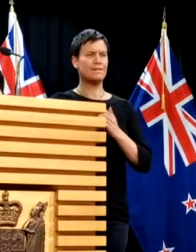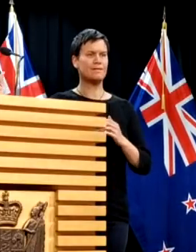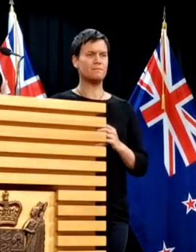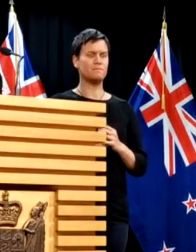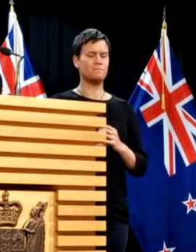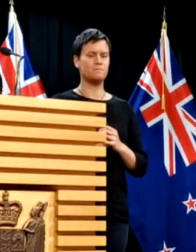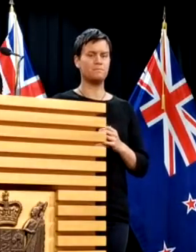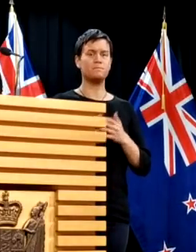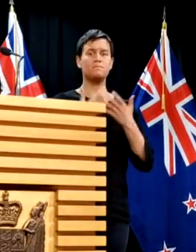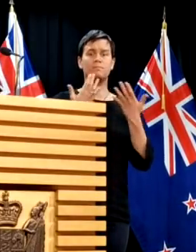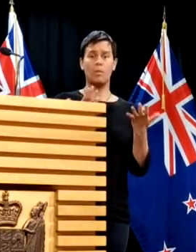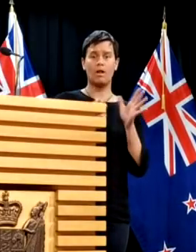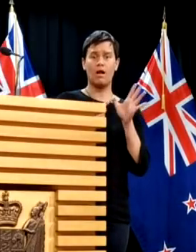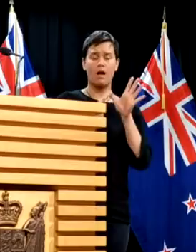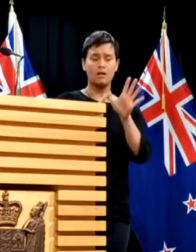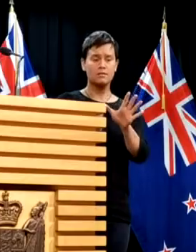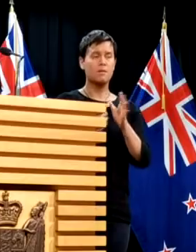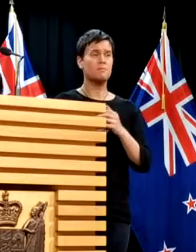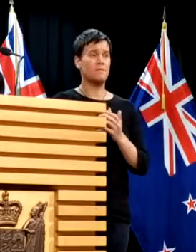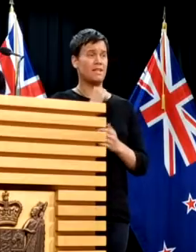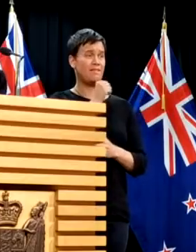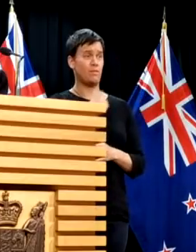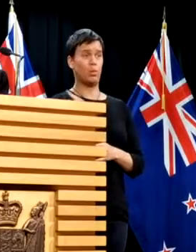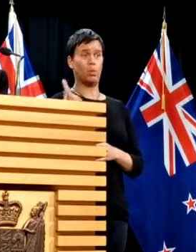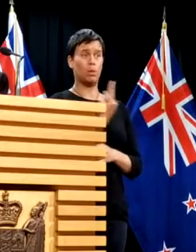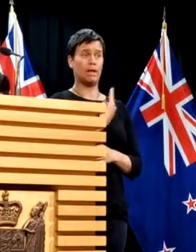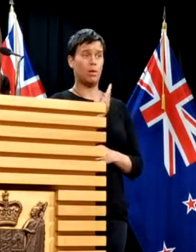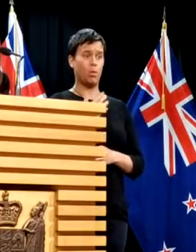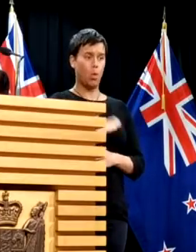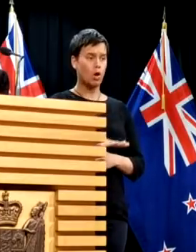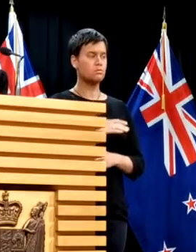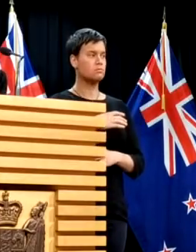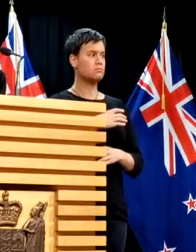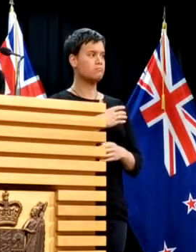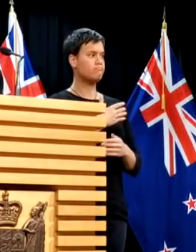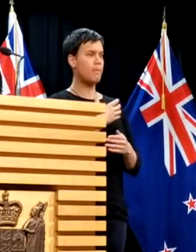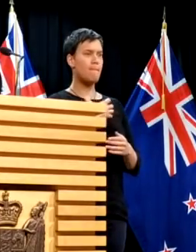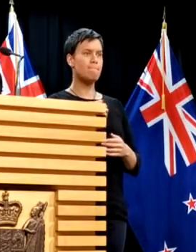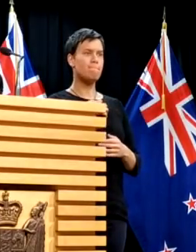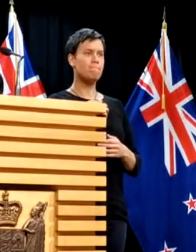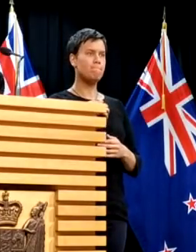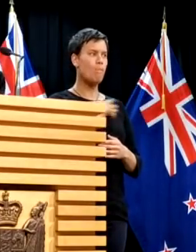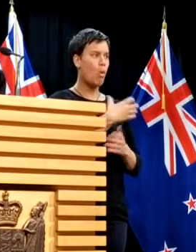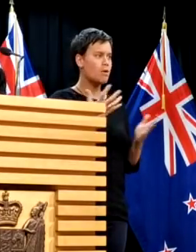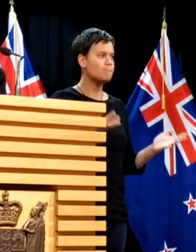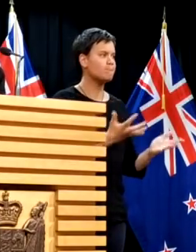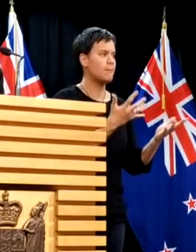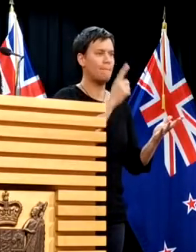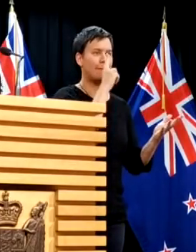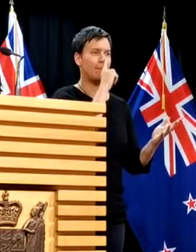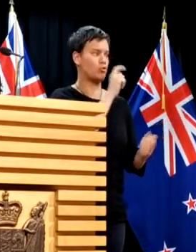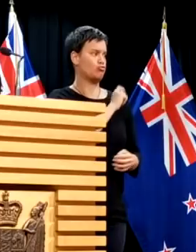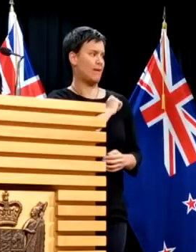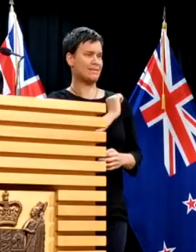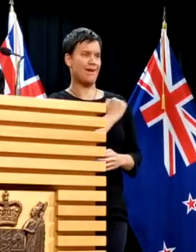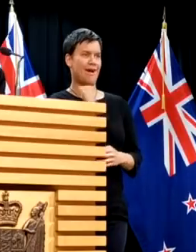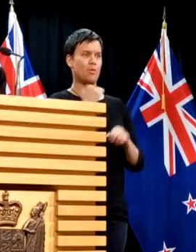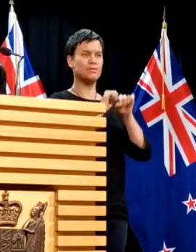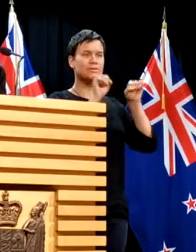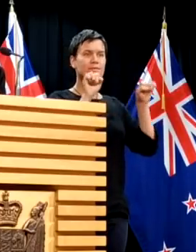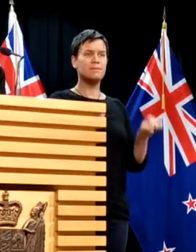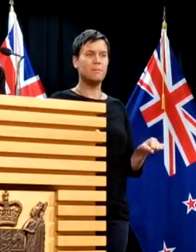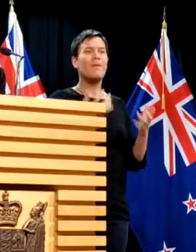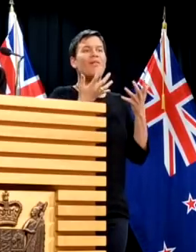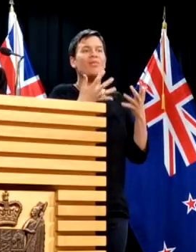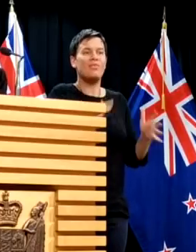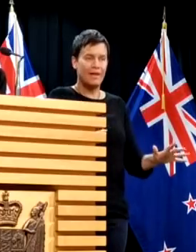conversation. If we want to build more confidence in our system, we have to address some of the electoral